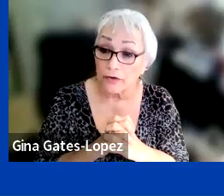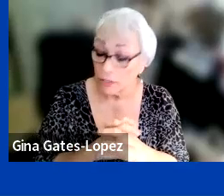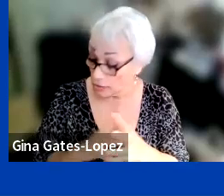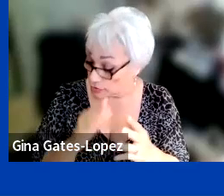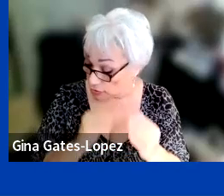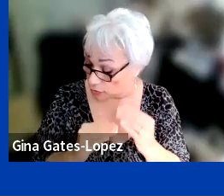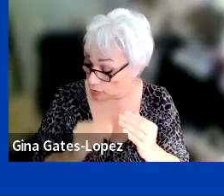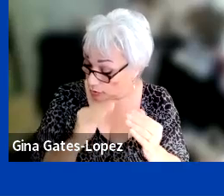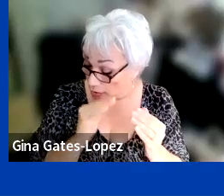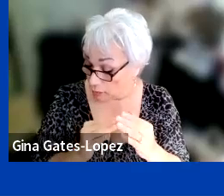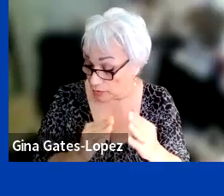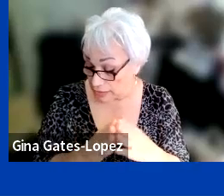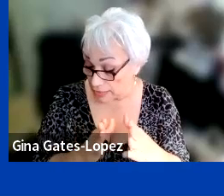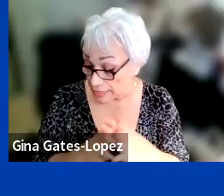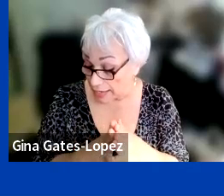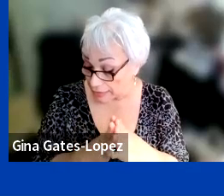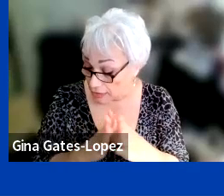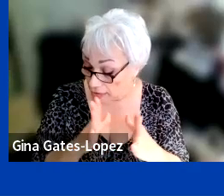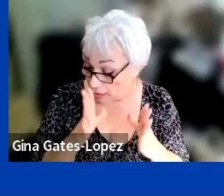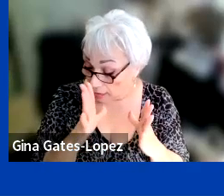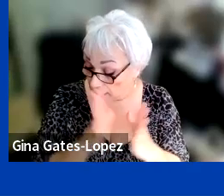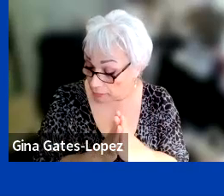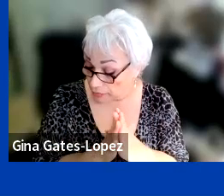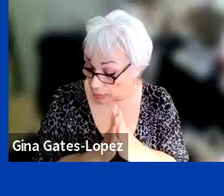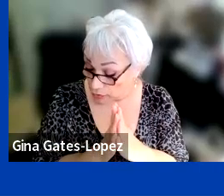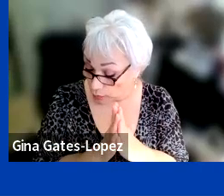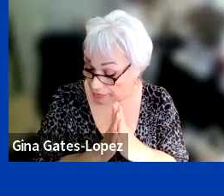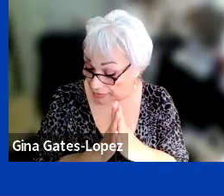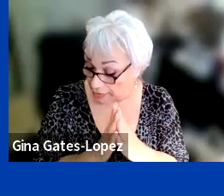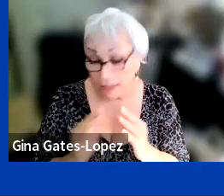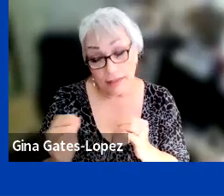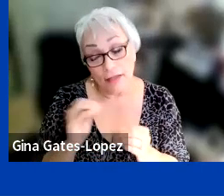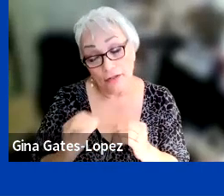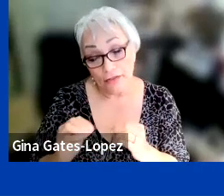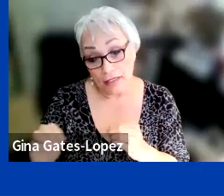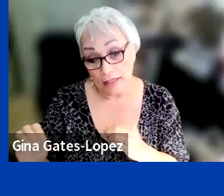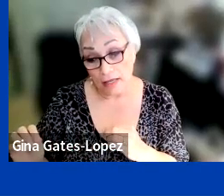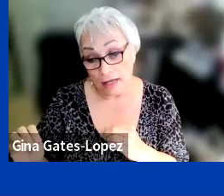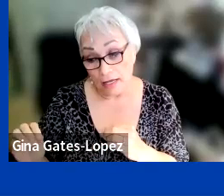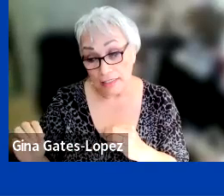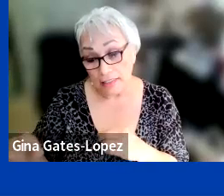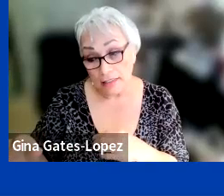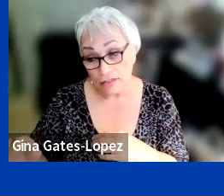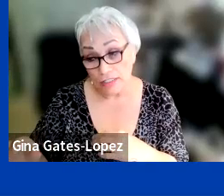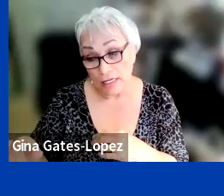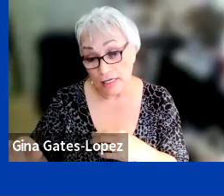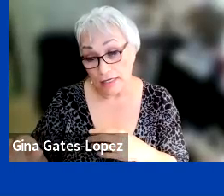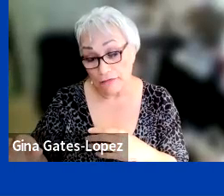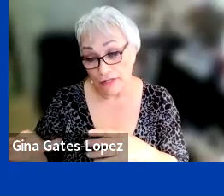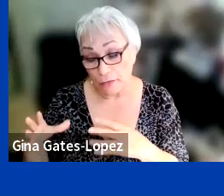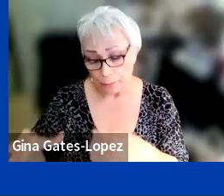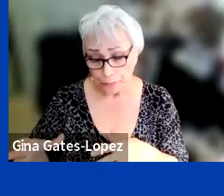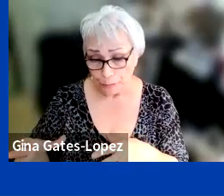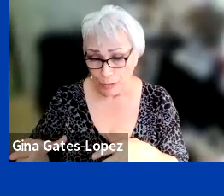are there. So we needed that. That was one thing. The other thing that I didn't hear today, and